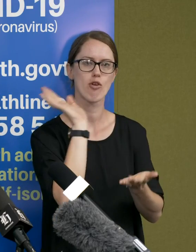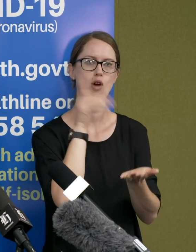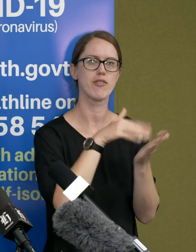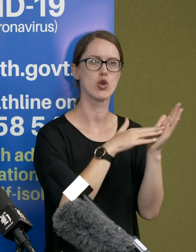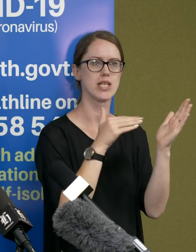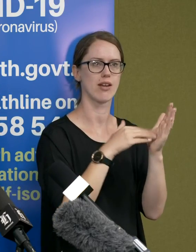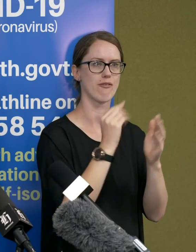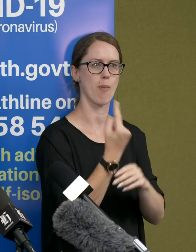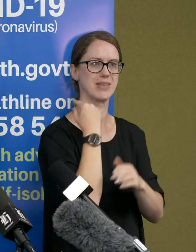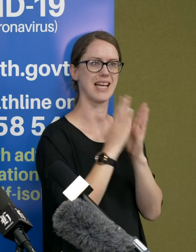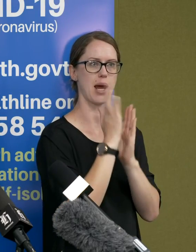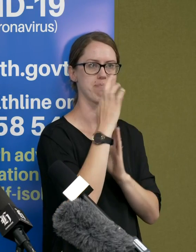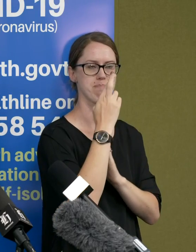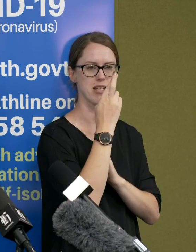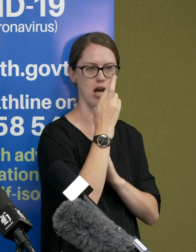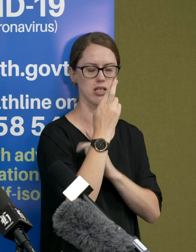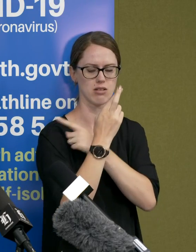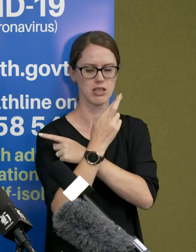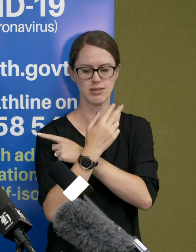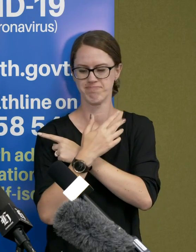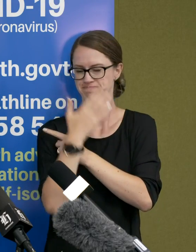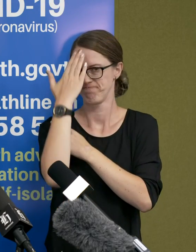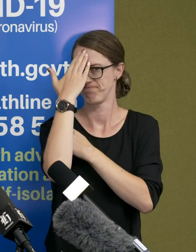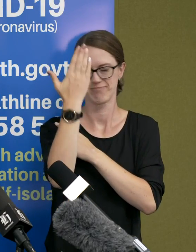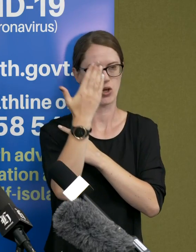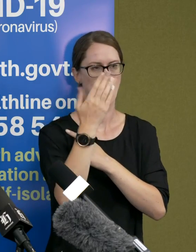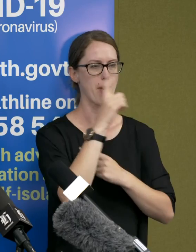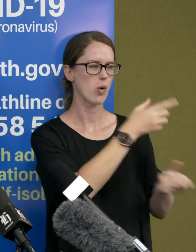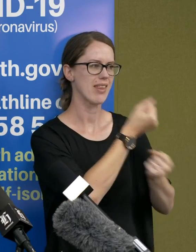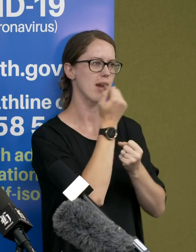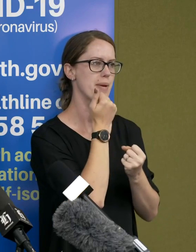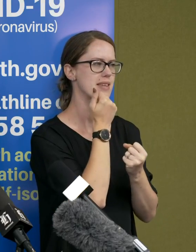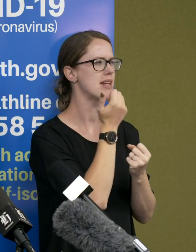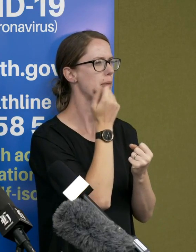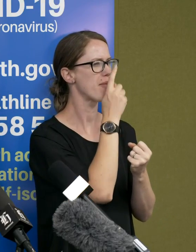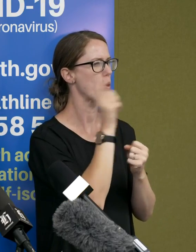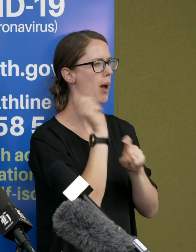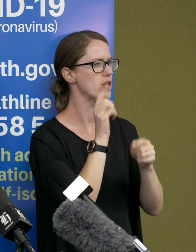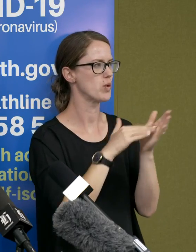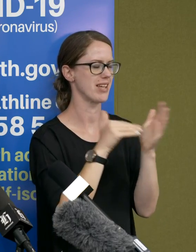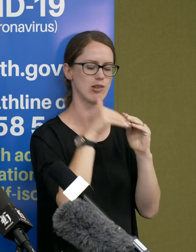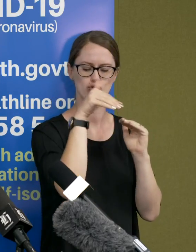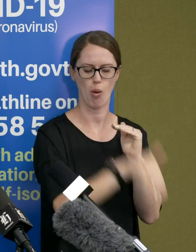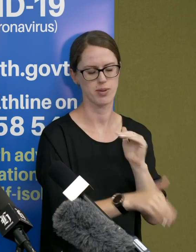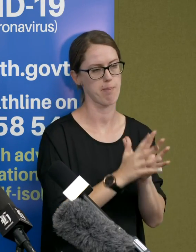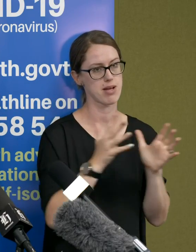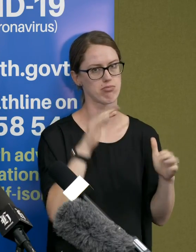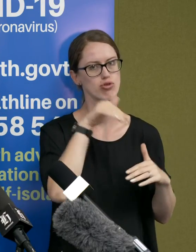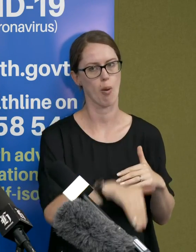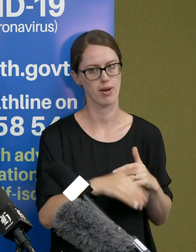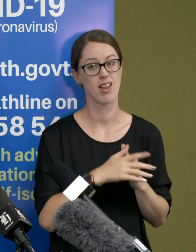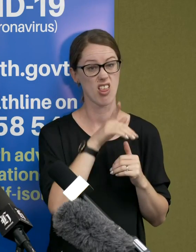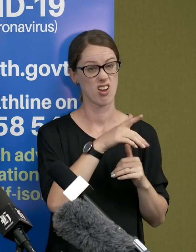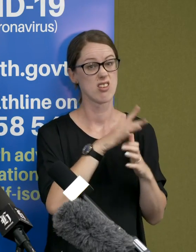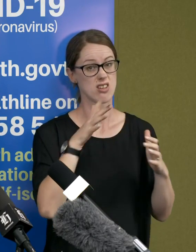sorry I don't, but we'll get those figures. I do know that the number of people coming into the country, and you will have seen reports of this, has dropped significantly, and of course this is